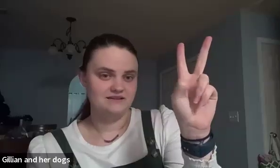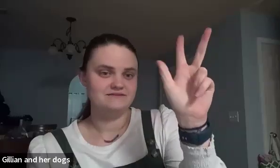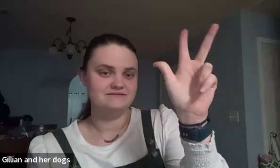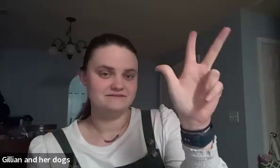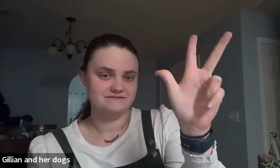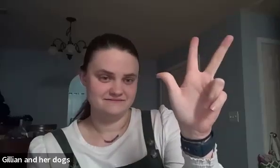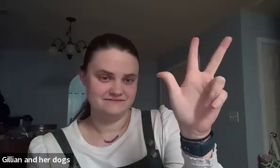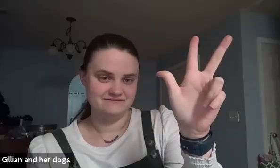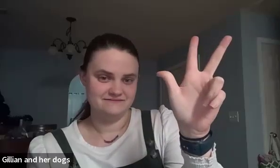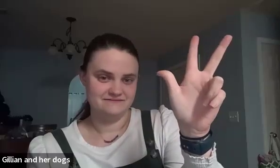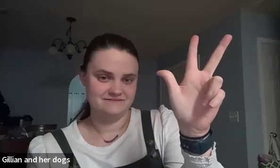3,